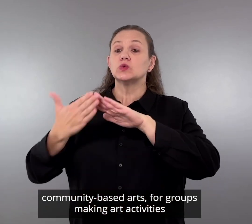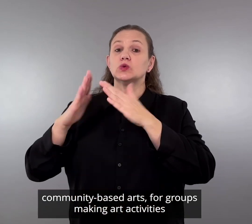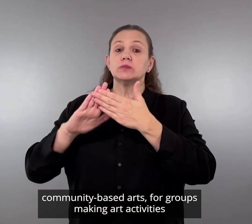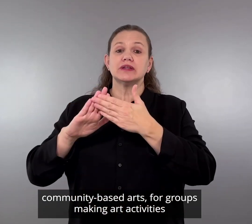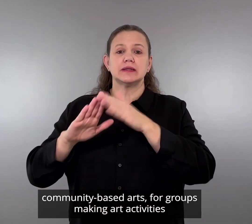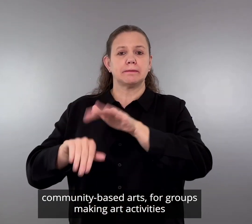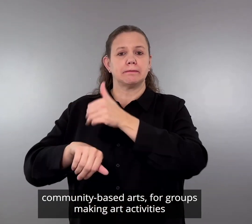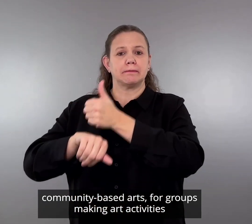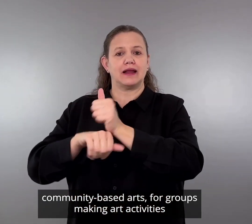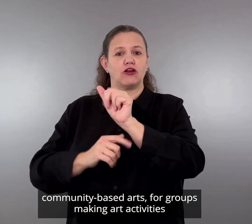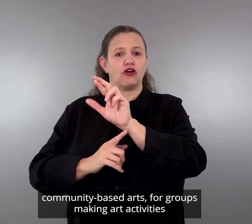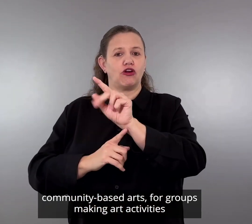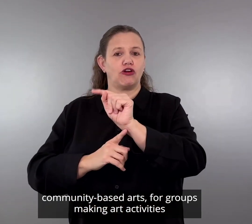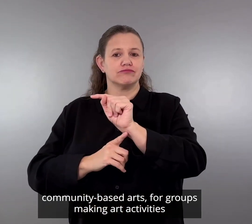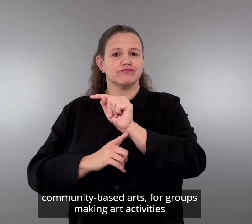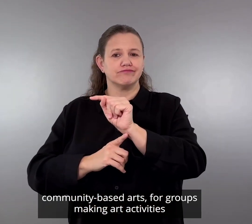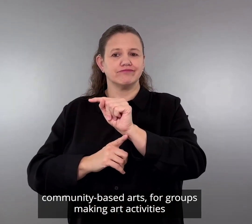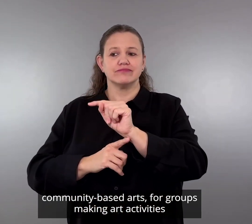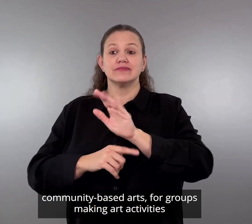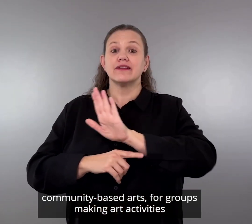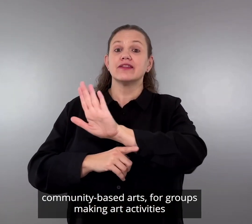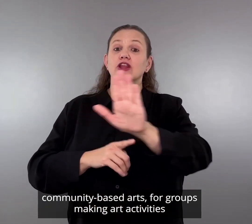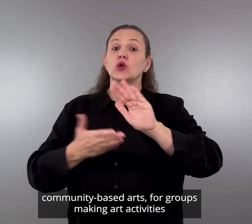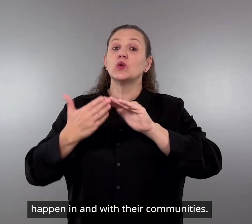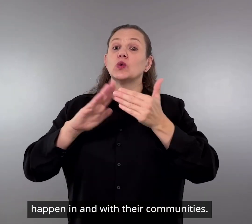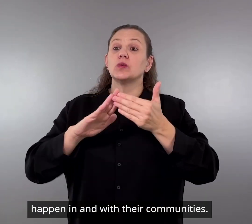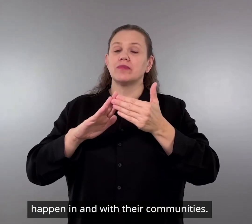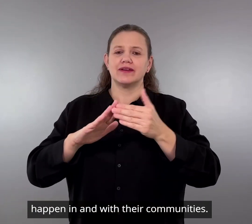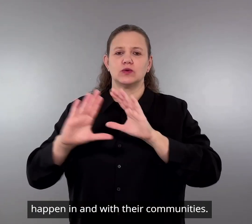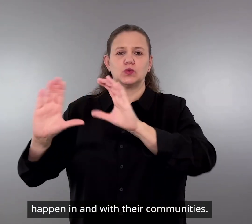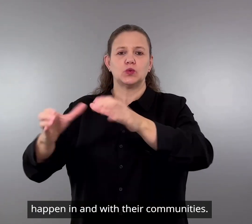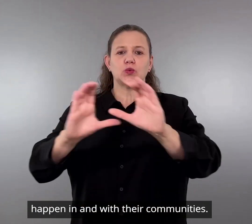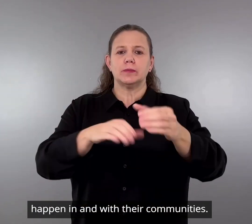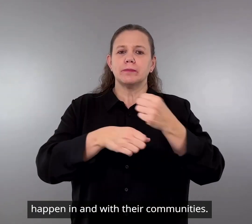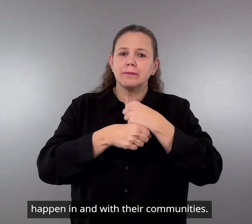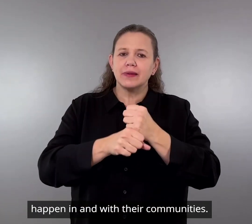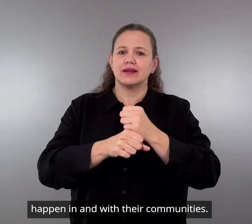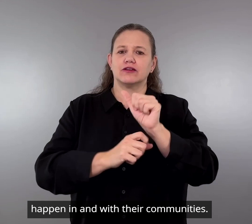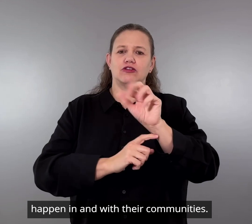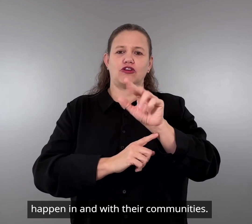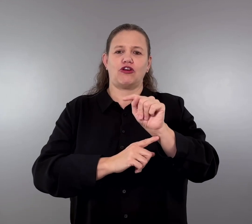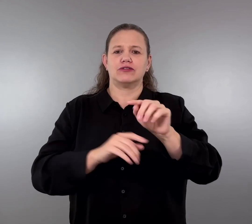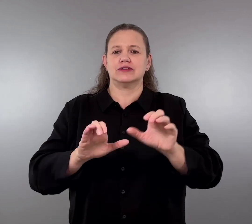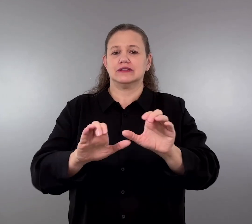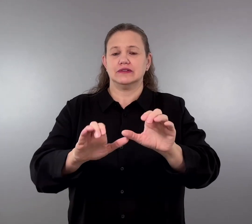Community-based arts, for groups making art activities happen in and with their communities.